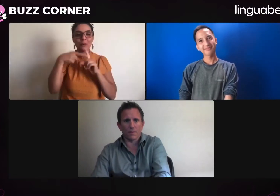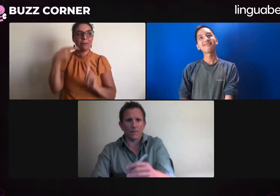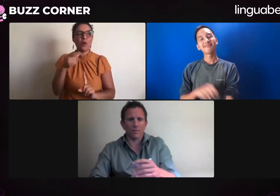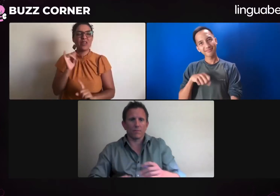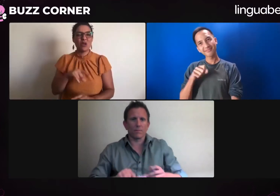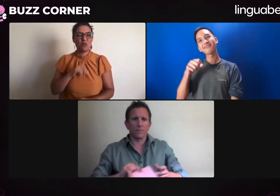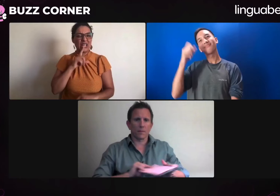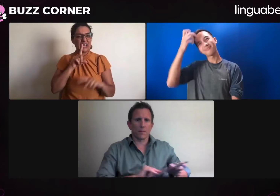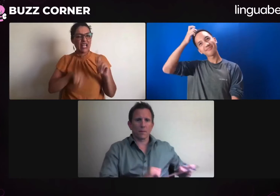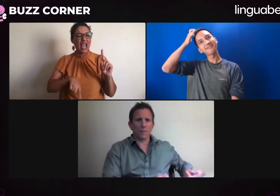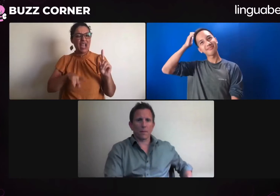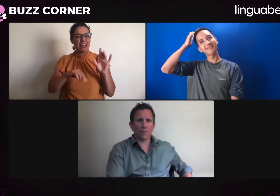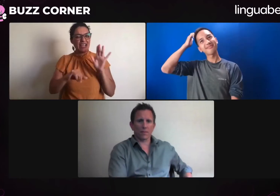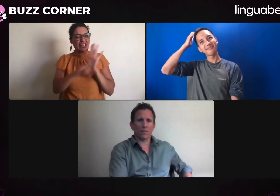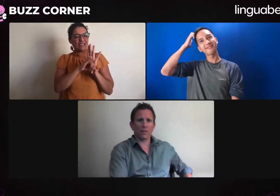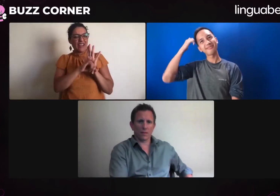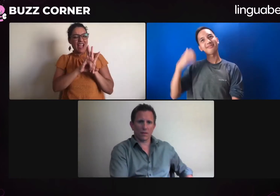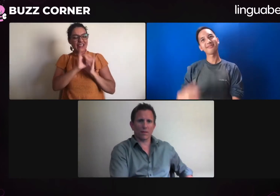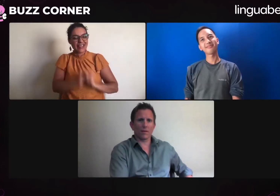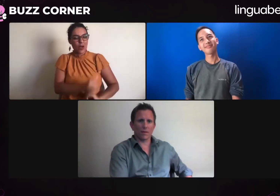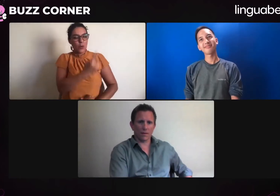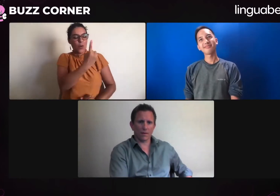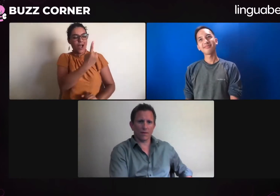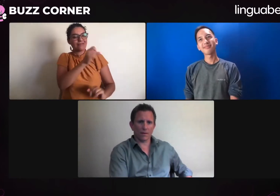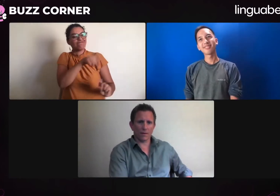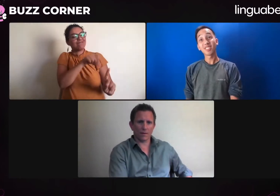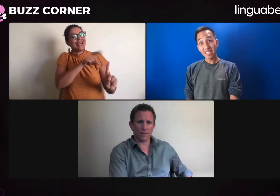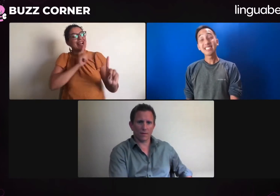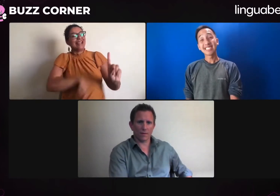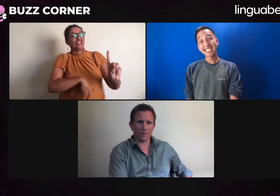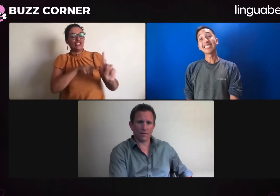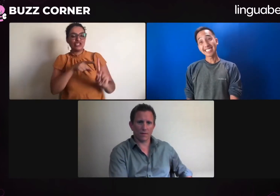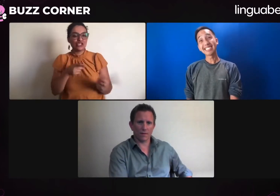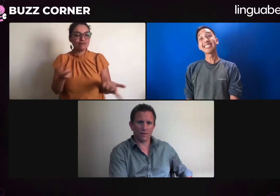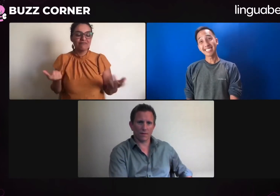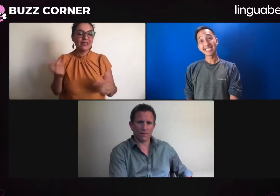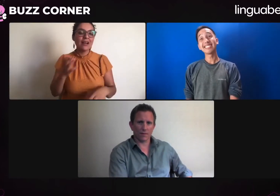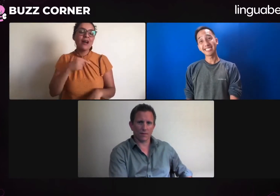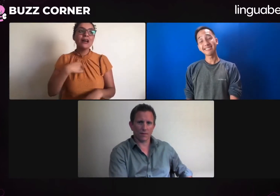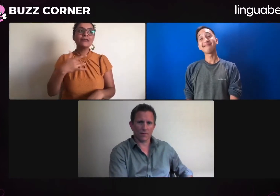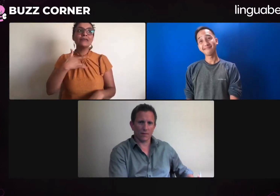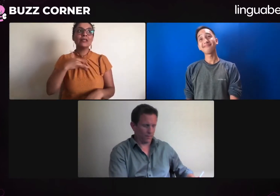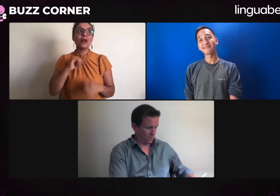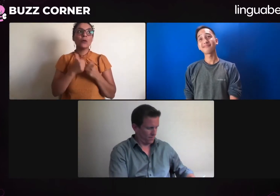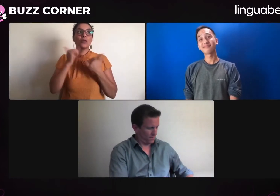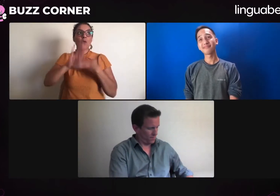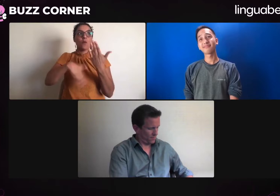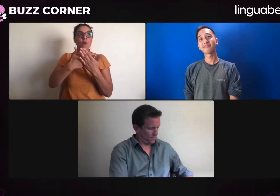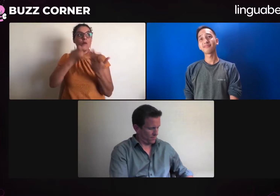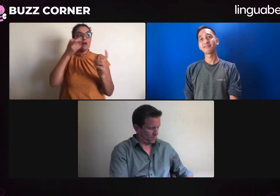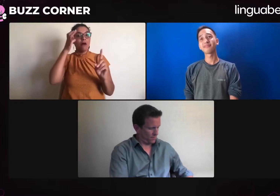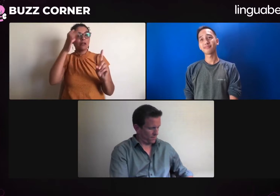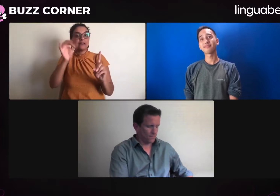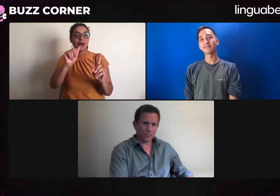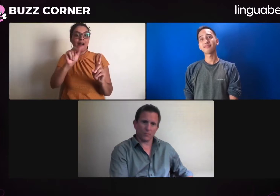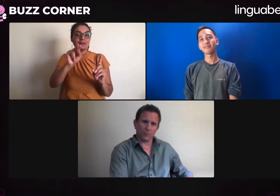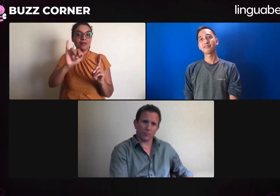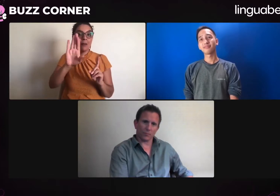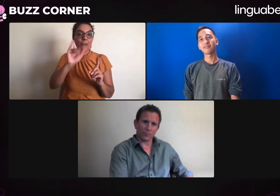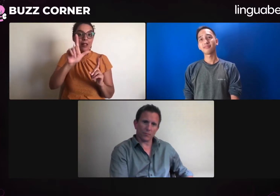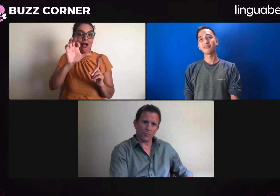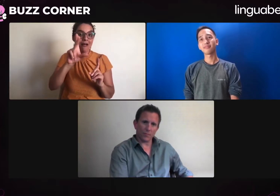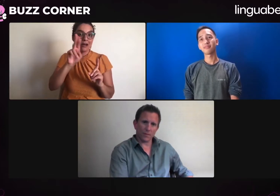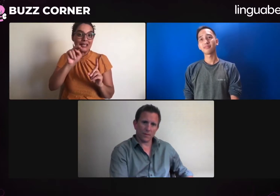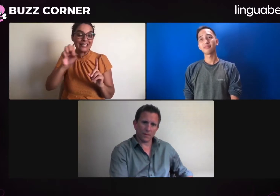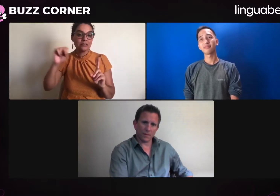one answer, but this is just a very layered topic. And so I believe that there's not just one solution.